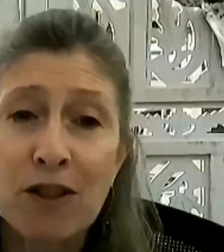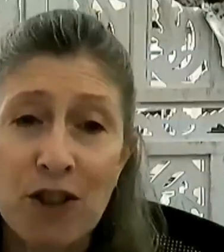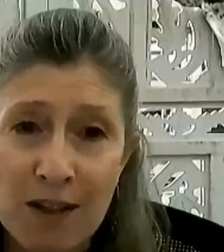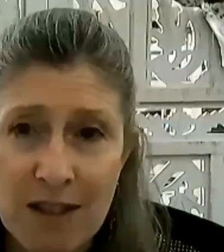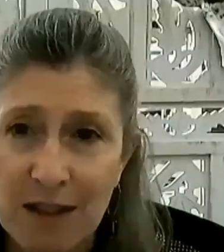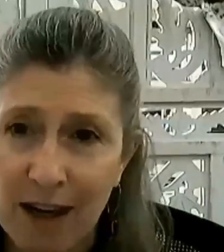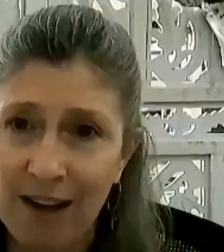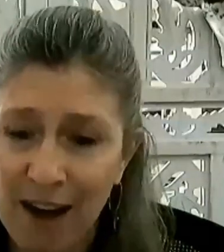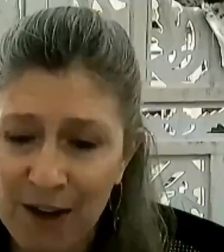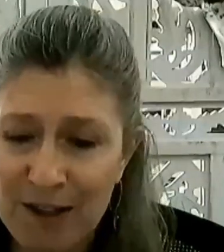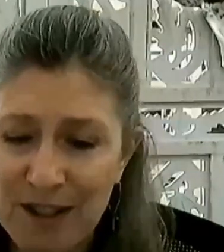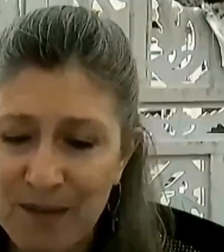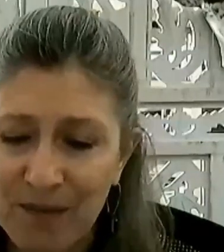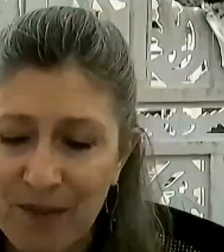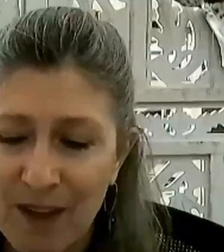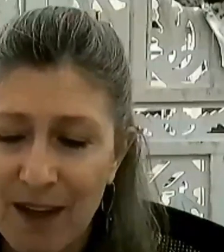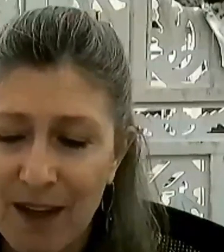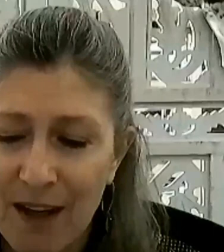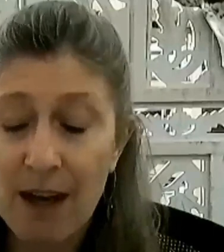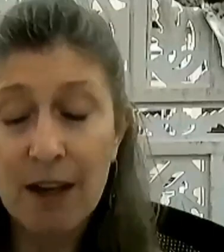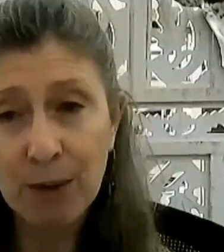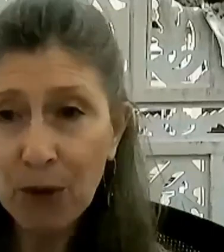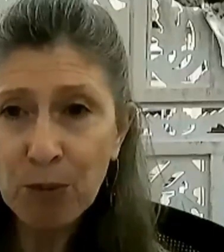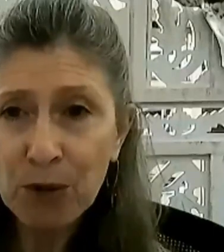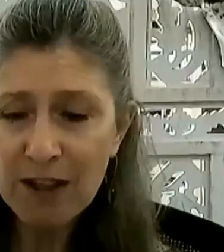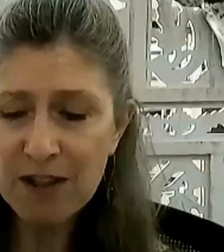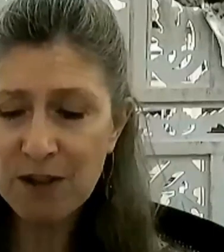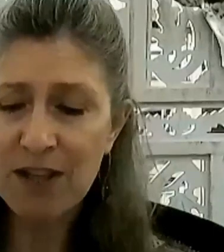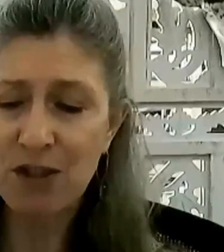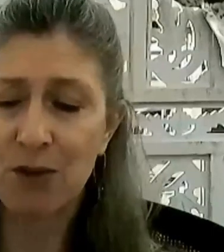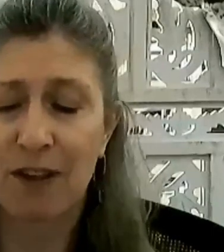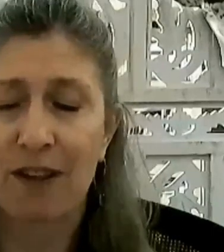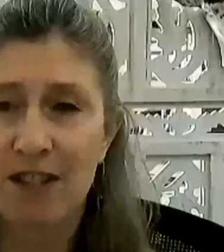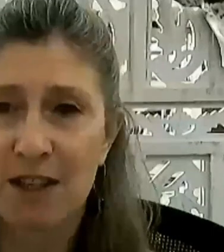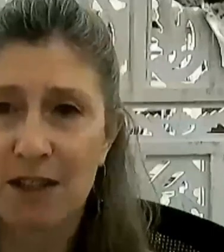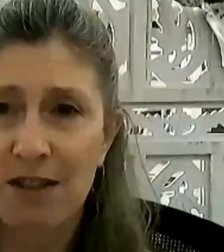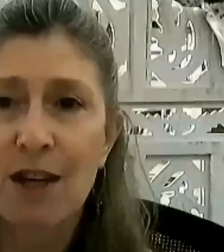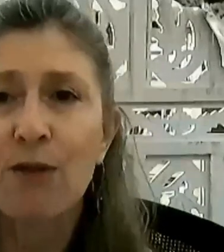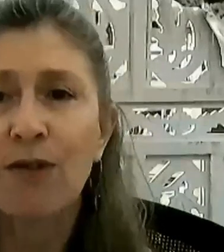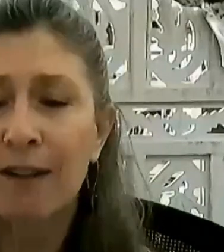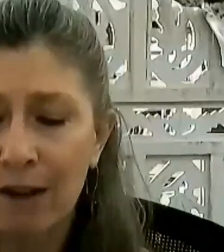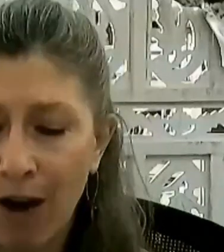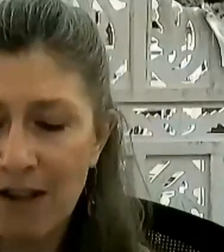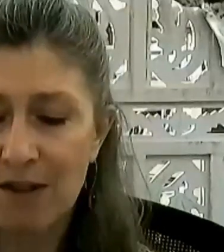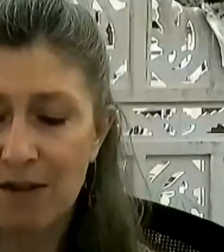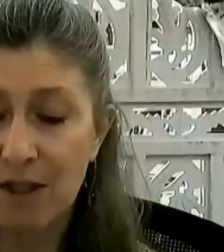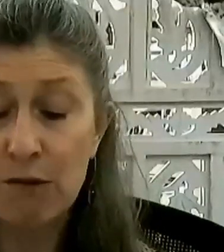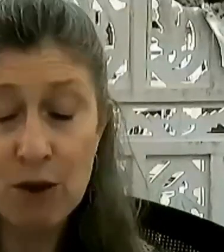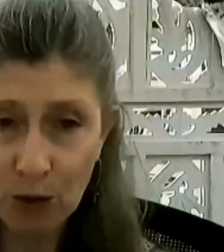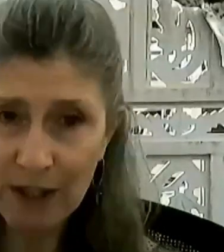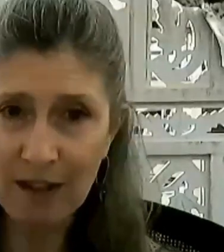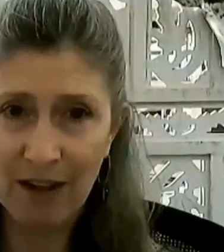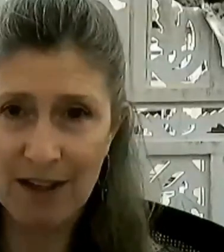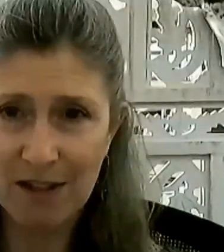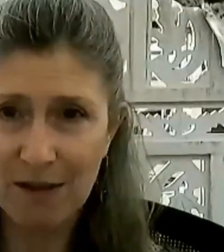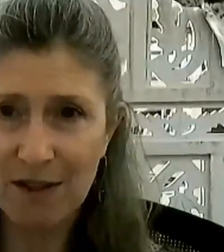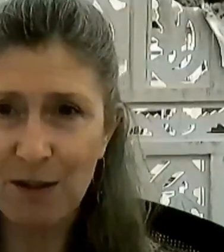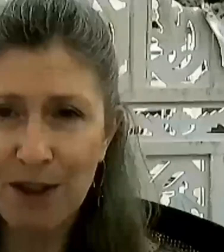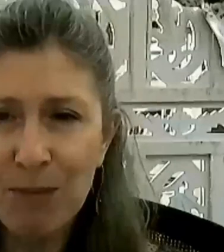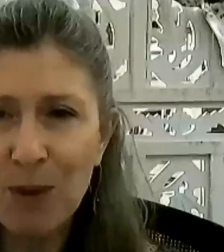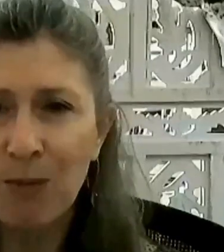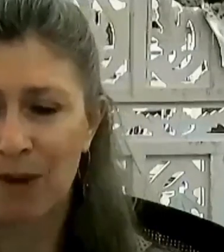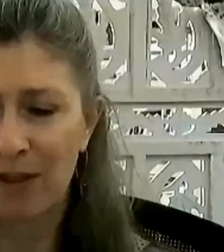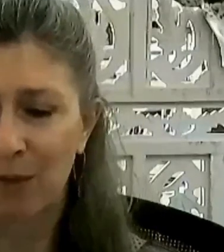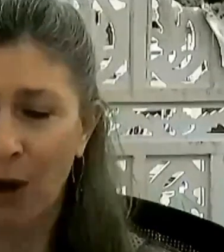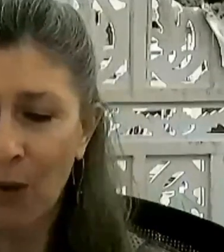Fontaine, Mark Johnson, and others. The multiple conservation organizations who filed lawsuits and who joined in